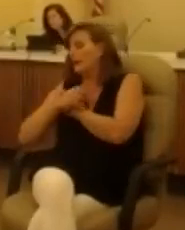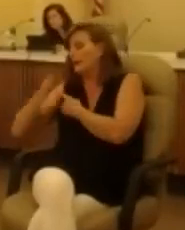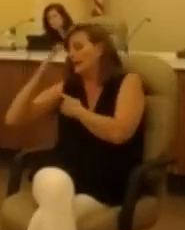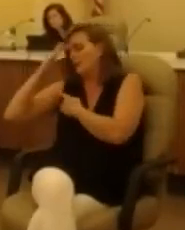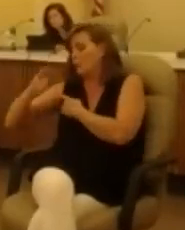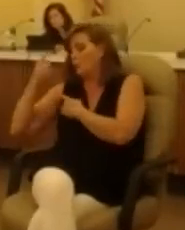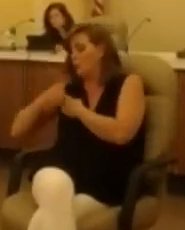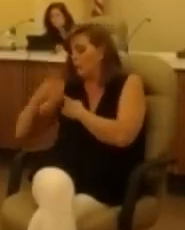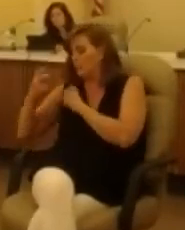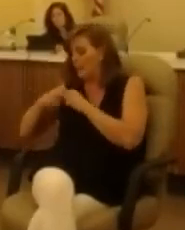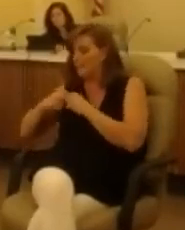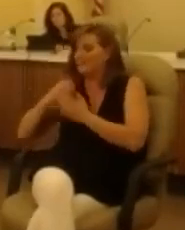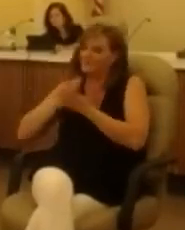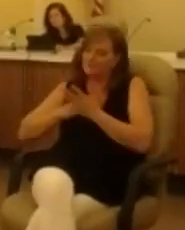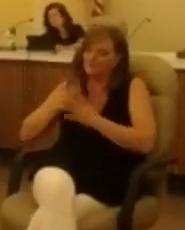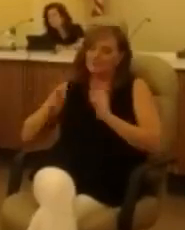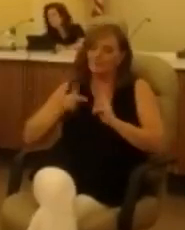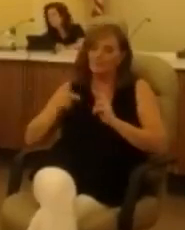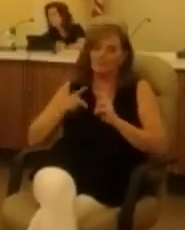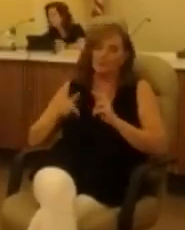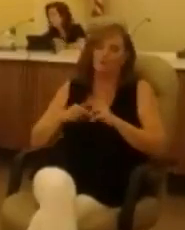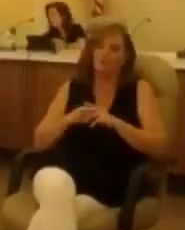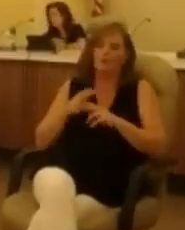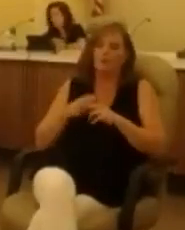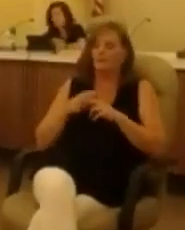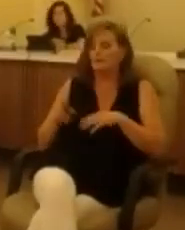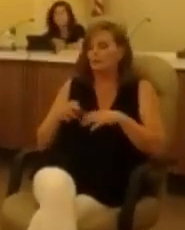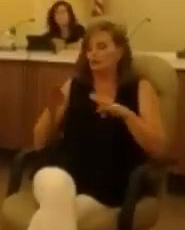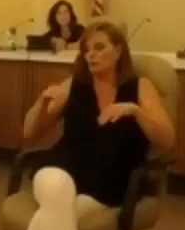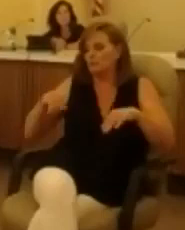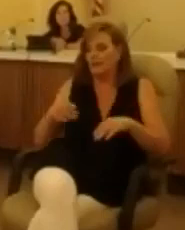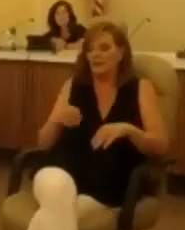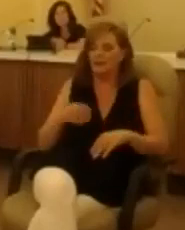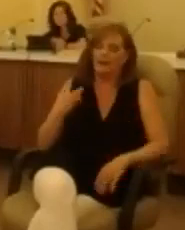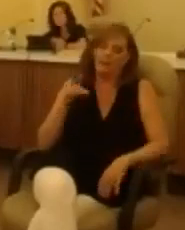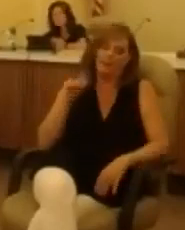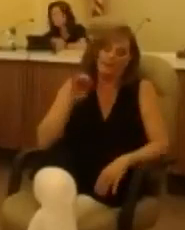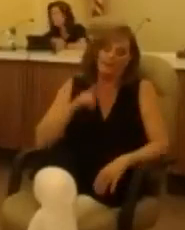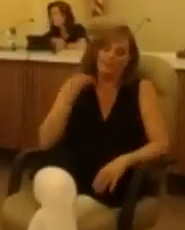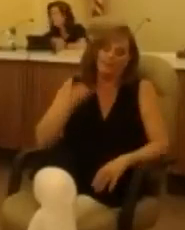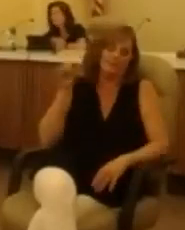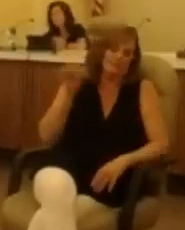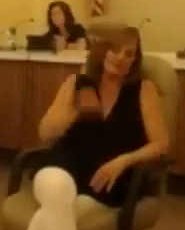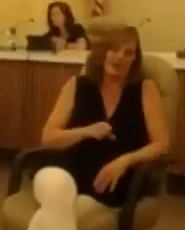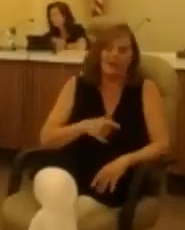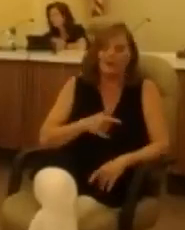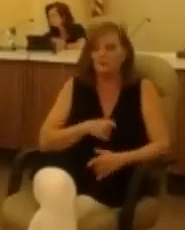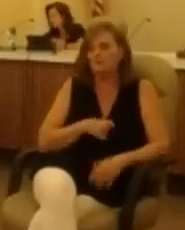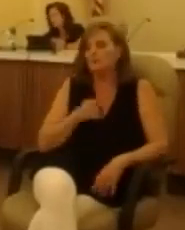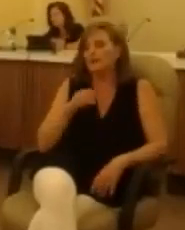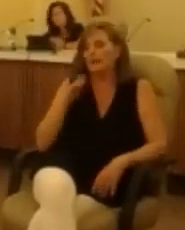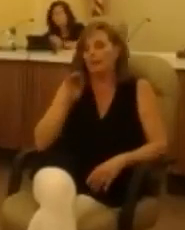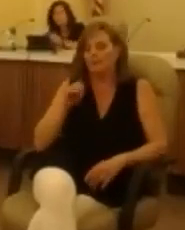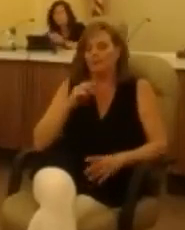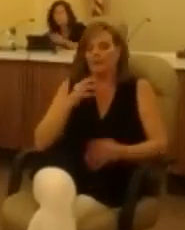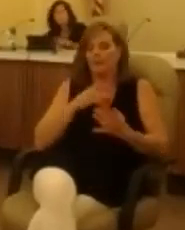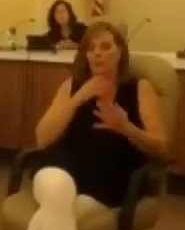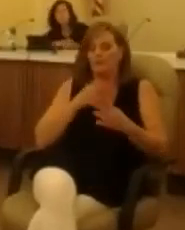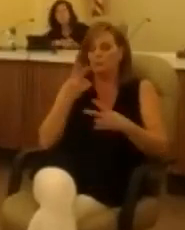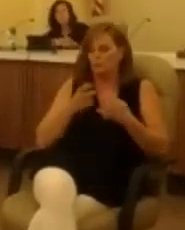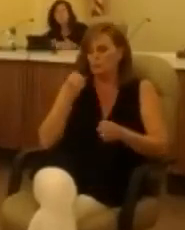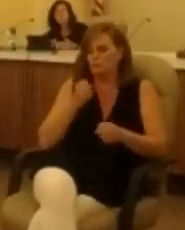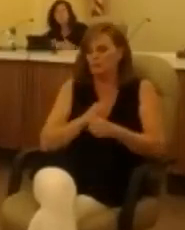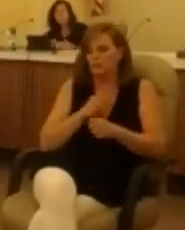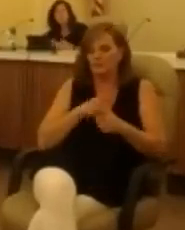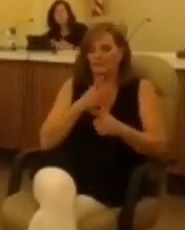is that some people do go into a short sale, and the bank turns down the short sale, so they turn it over to the bank waits 2 years. I mean, it's just,